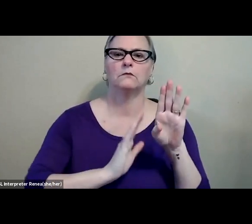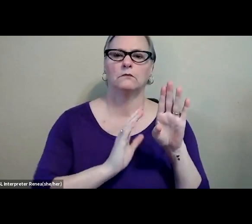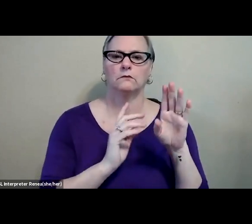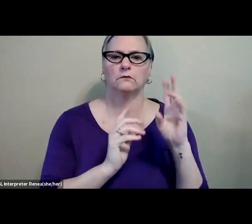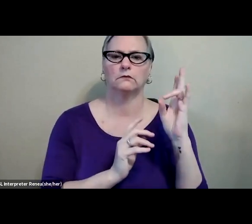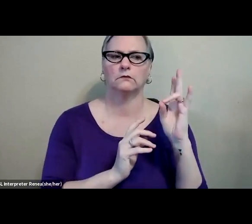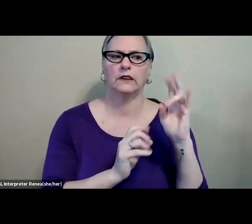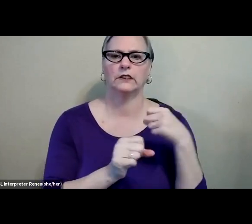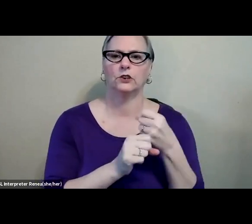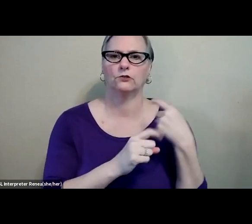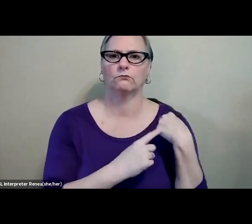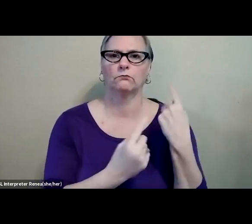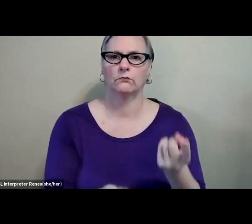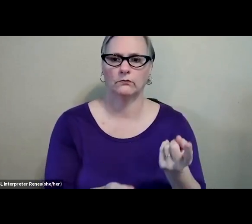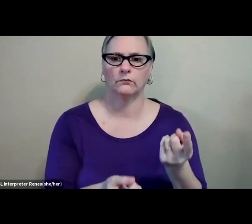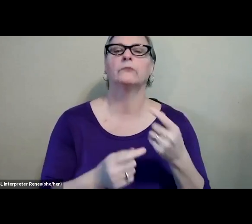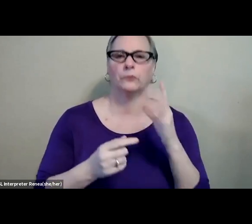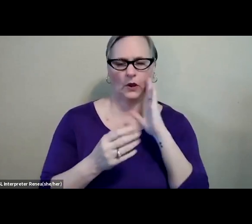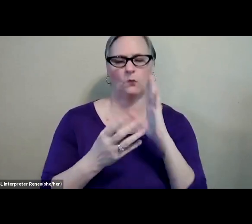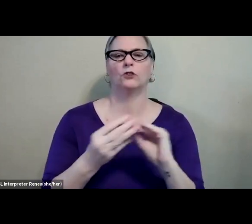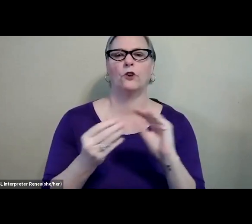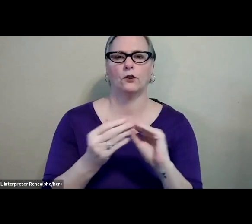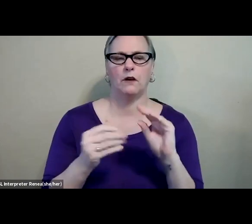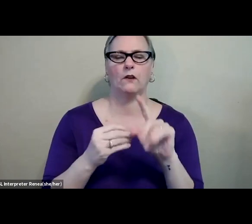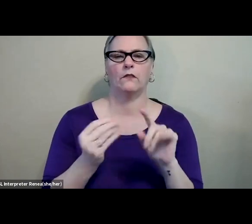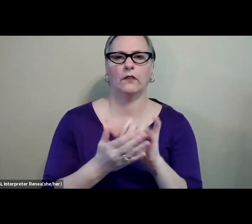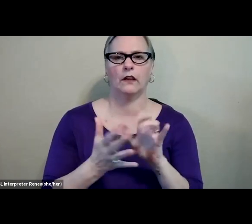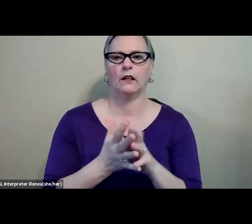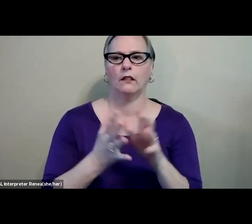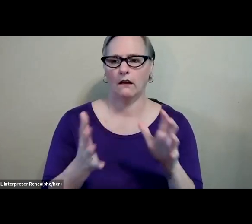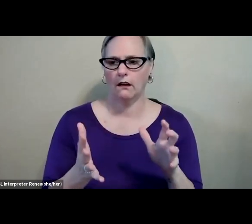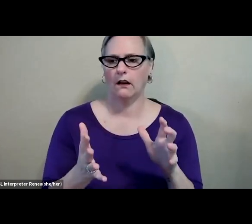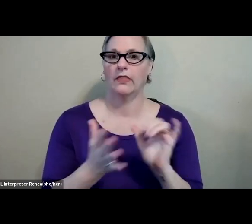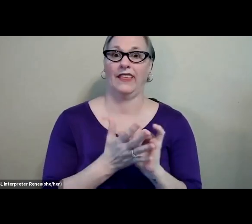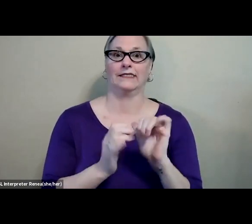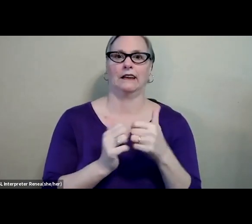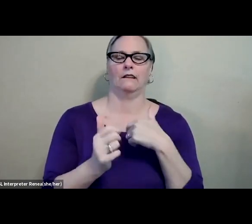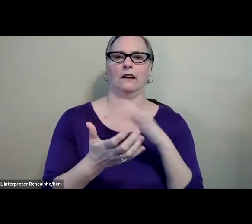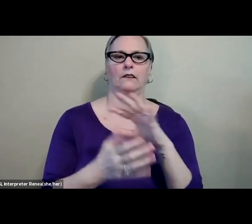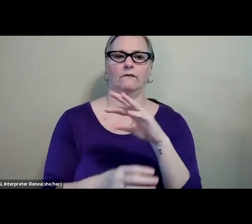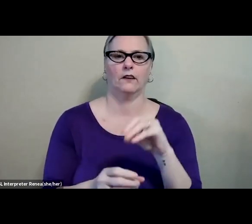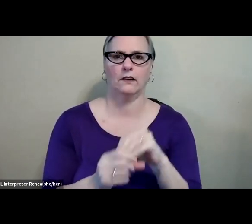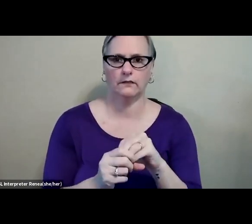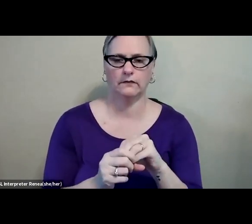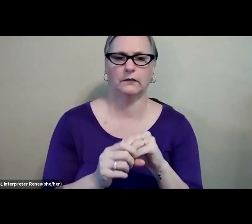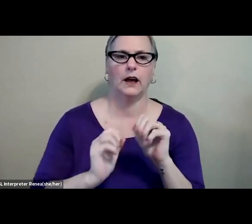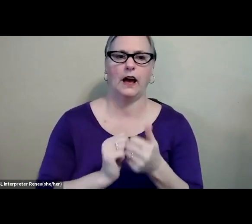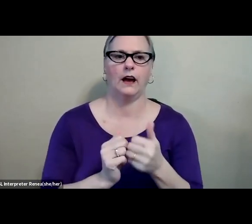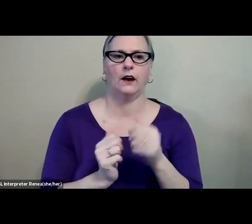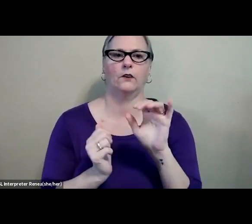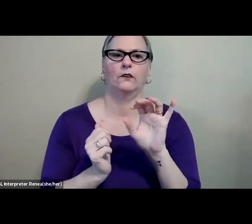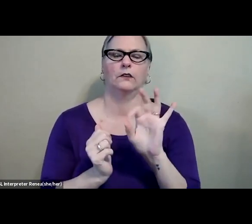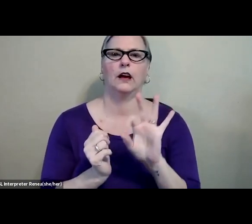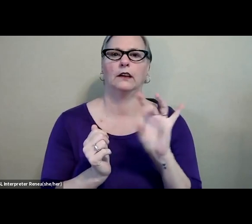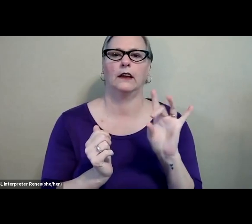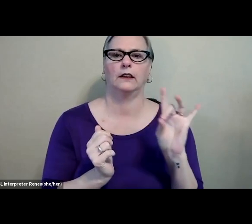years or so um so i'm going to talk a lot about that and um that's the way that i was involved in um how 988 is going to look in